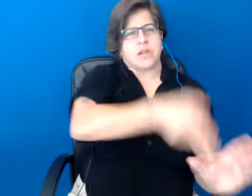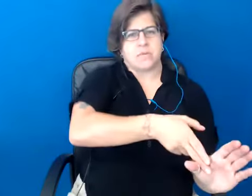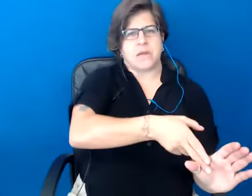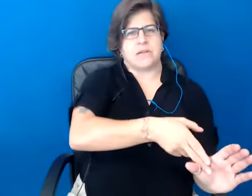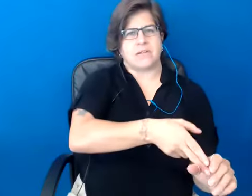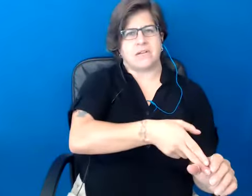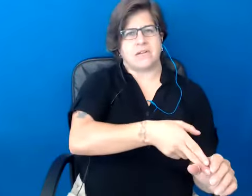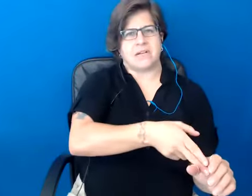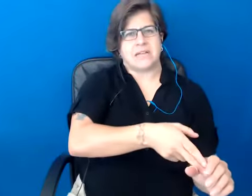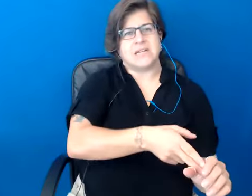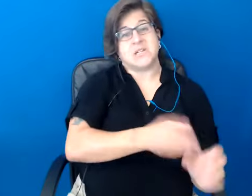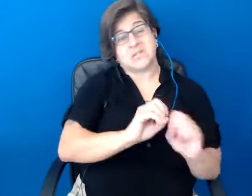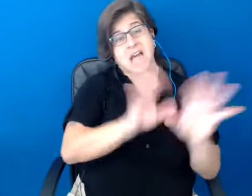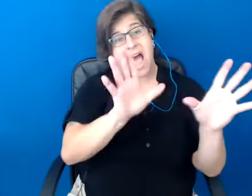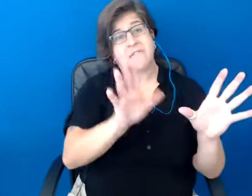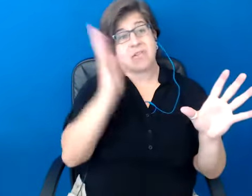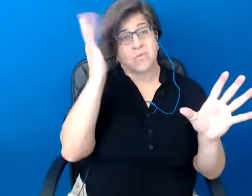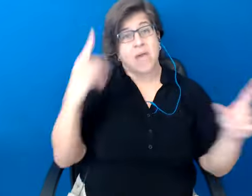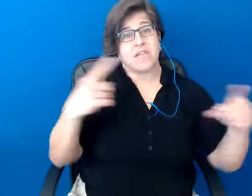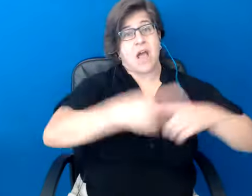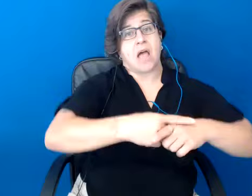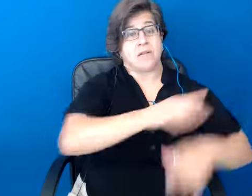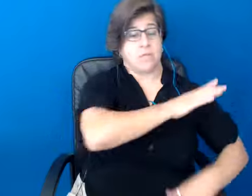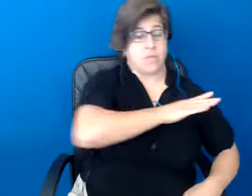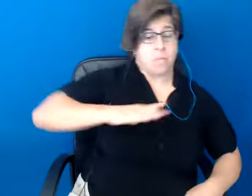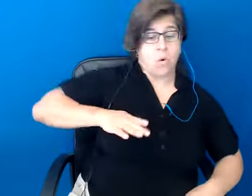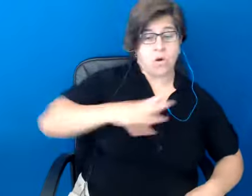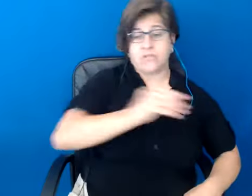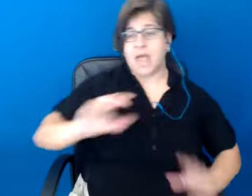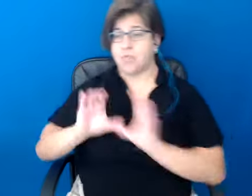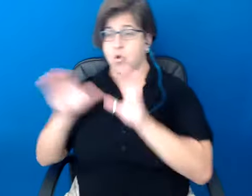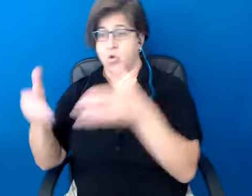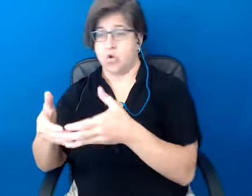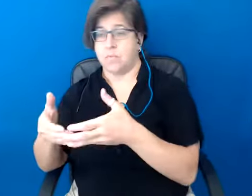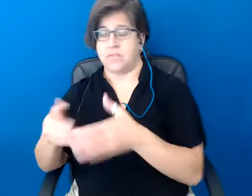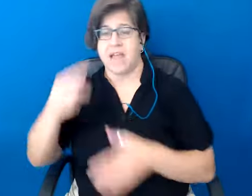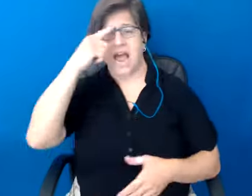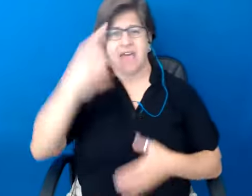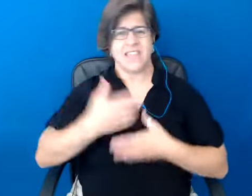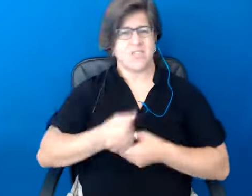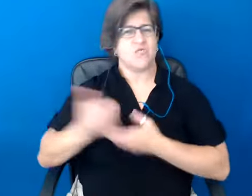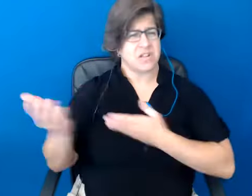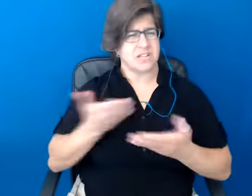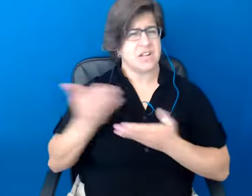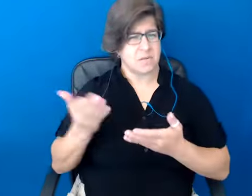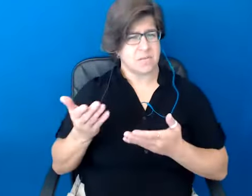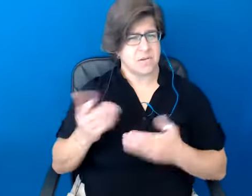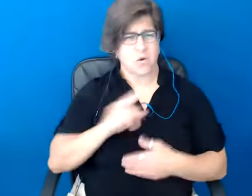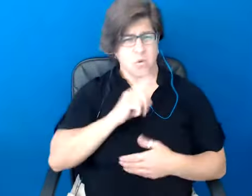big responsibility comes with the right of participation, and it's no wonder that there's a conflict between the boards and the groups.